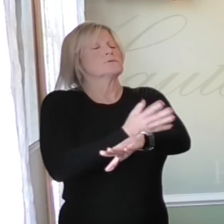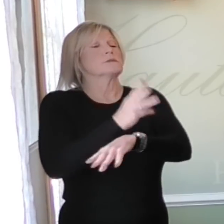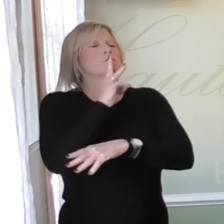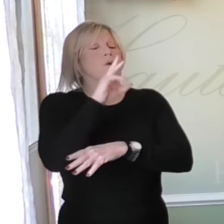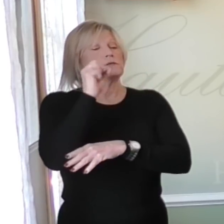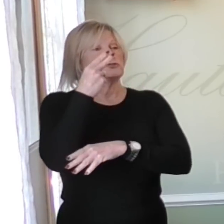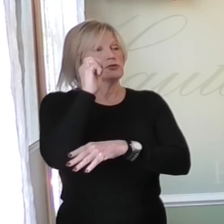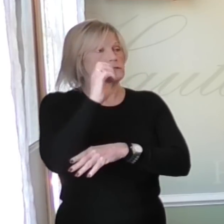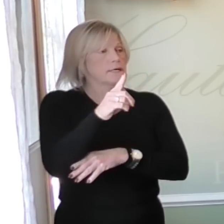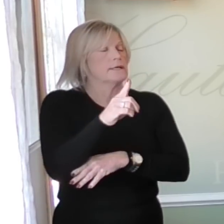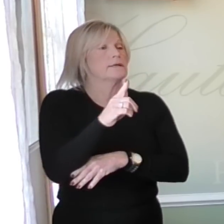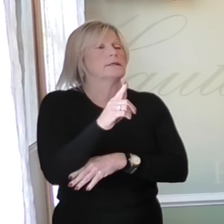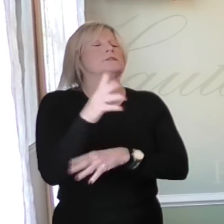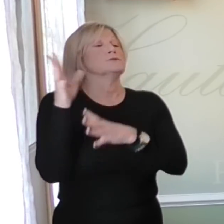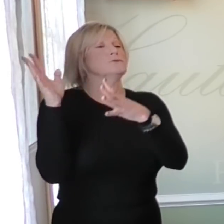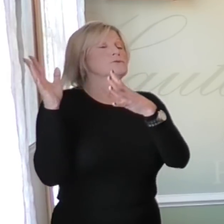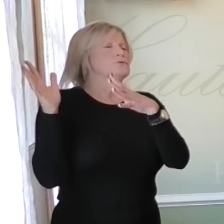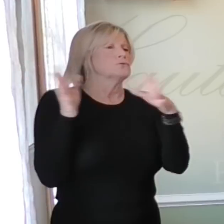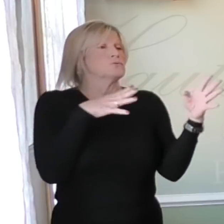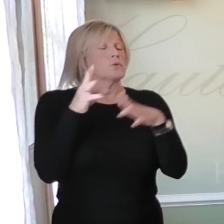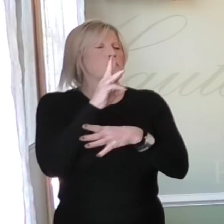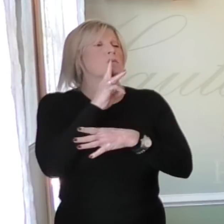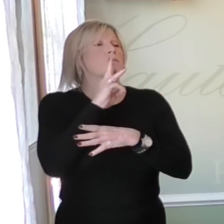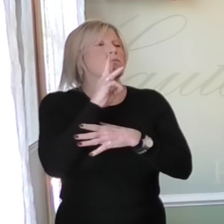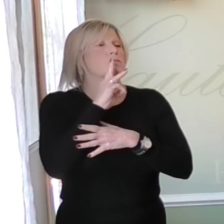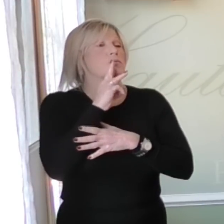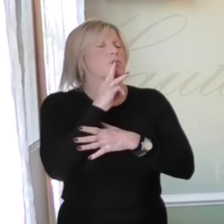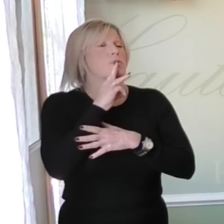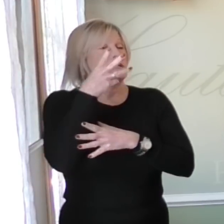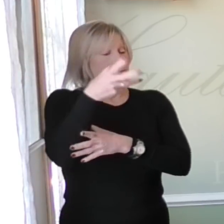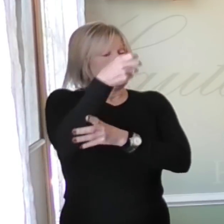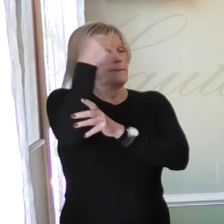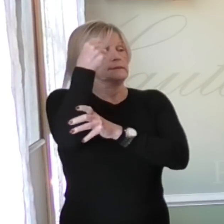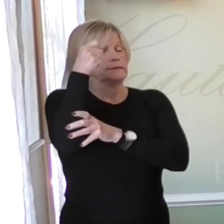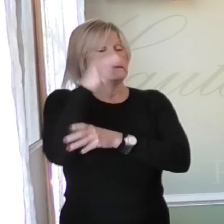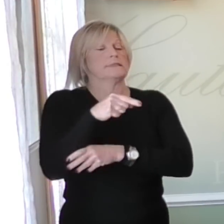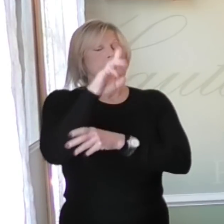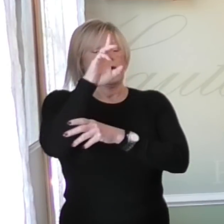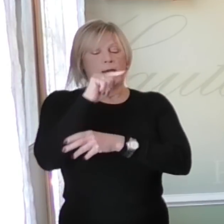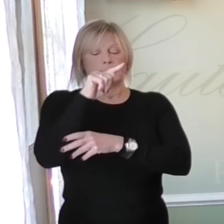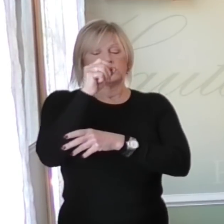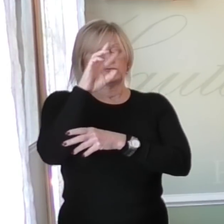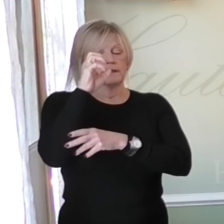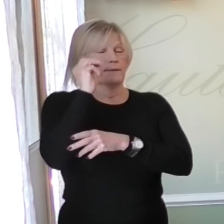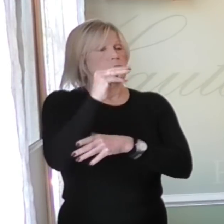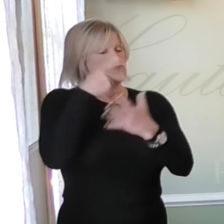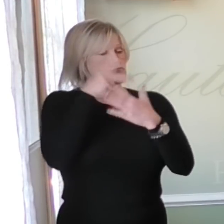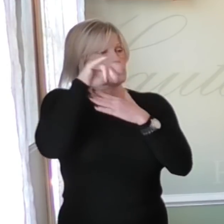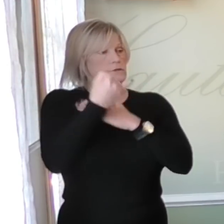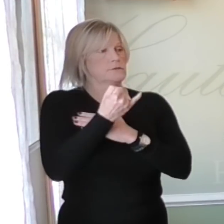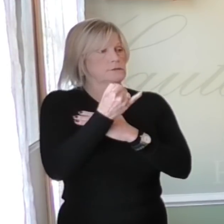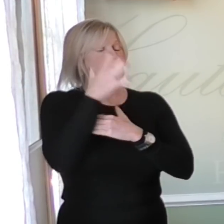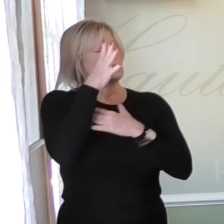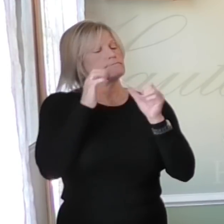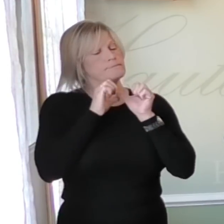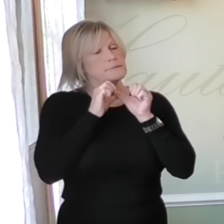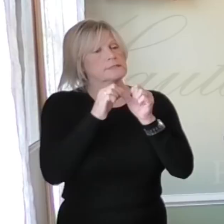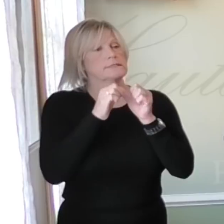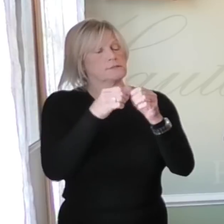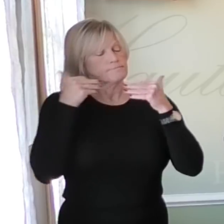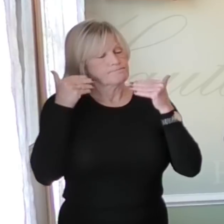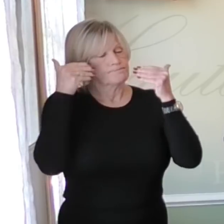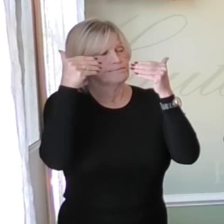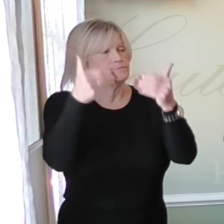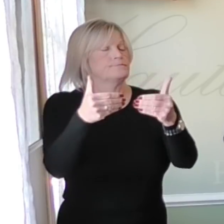watershed's stormwater retention capacity. These upstream projects have been and will continue to move